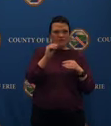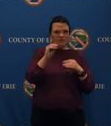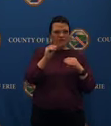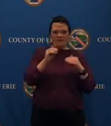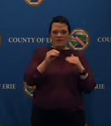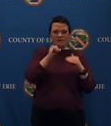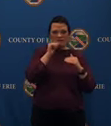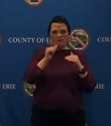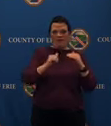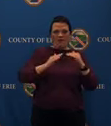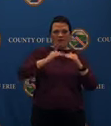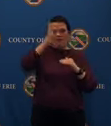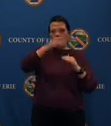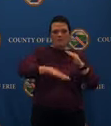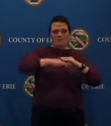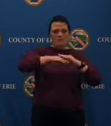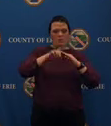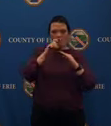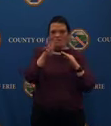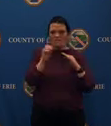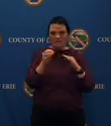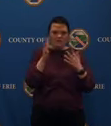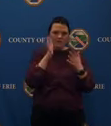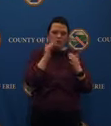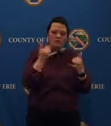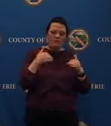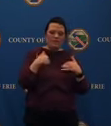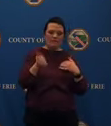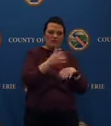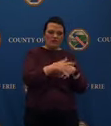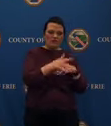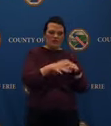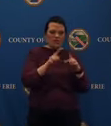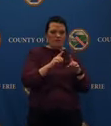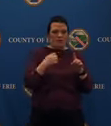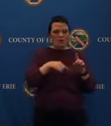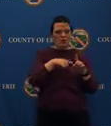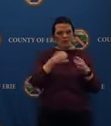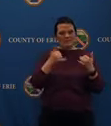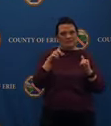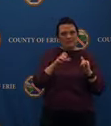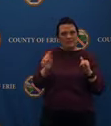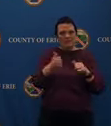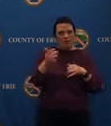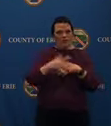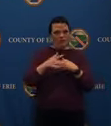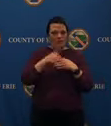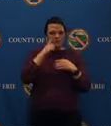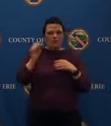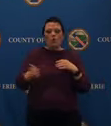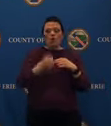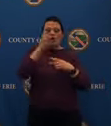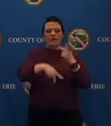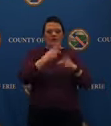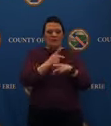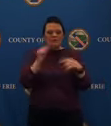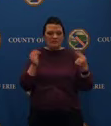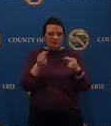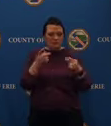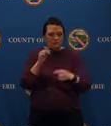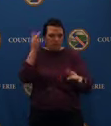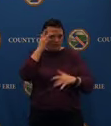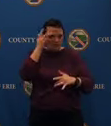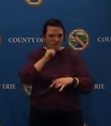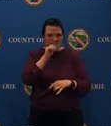still going to have other ICU units available. And remember, we also need other ICU units available for those who have other types of injuries or